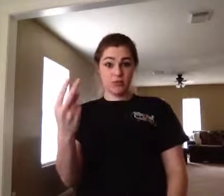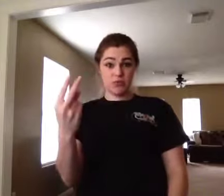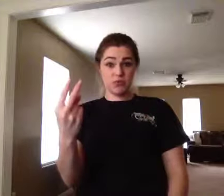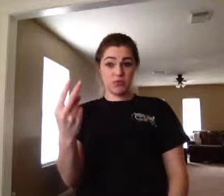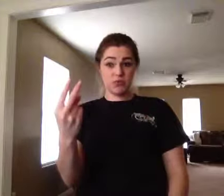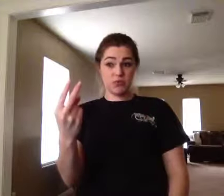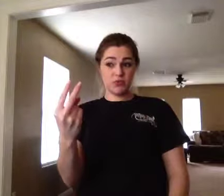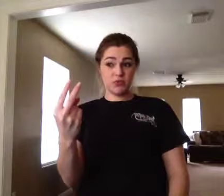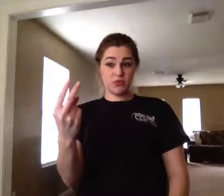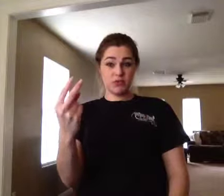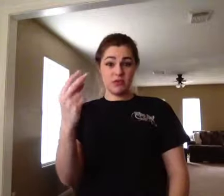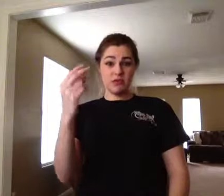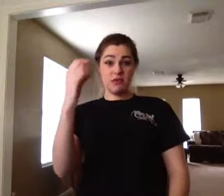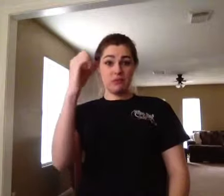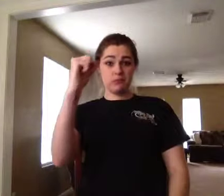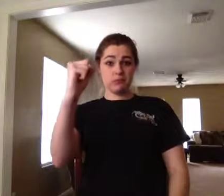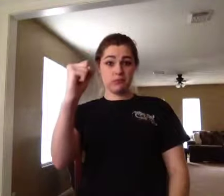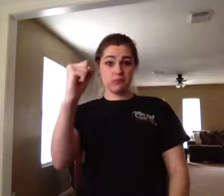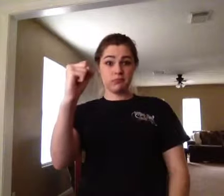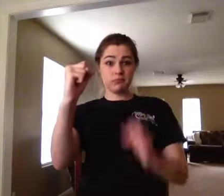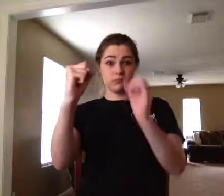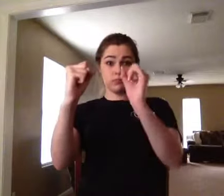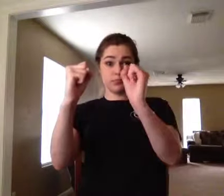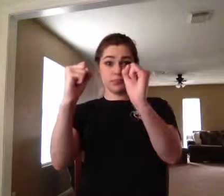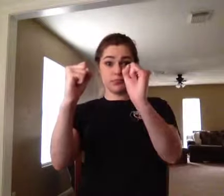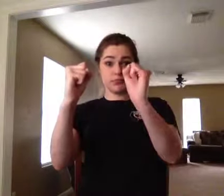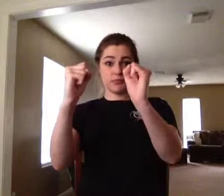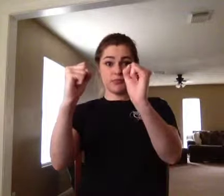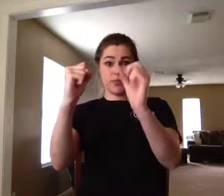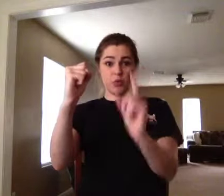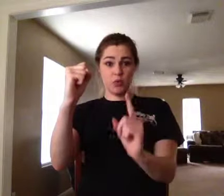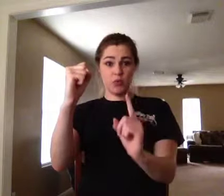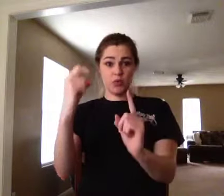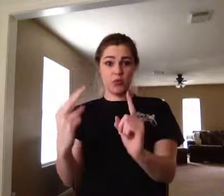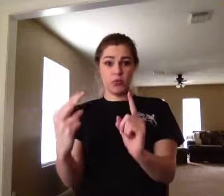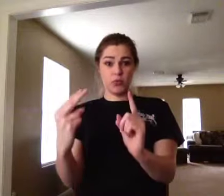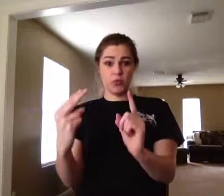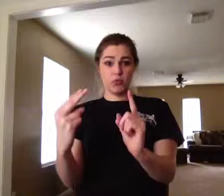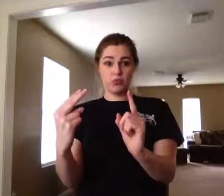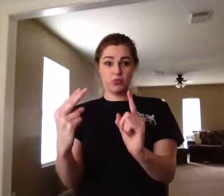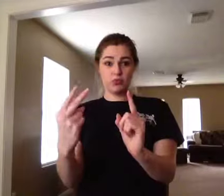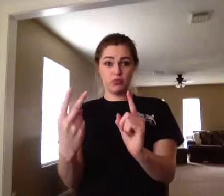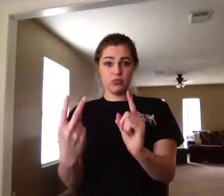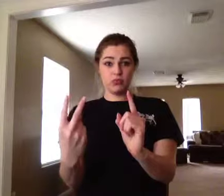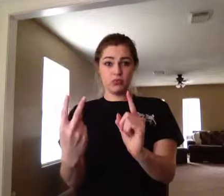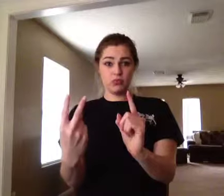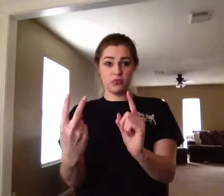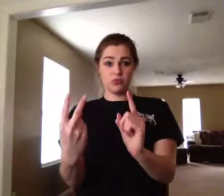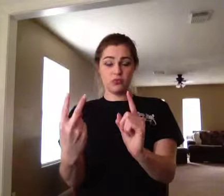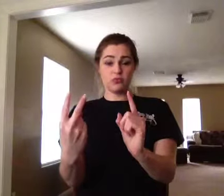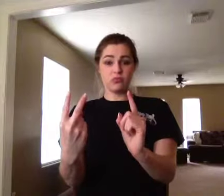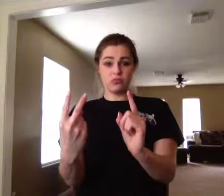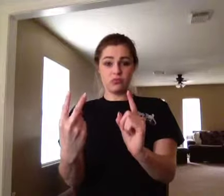point on the number line that, again, directly corresponds and is associated with the number